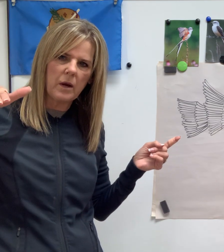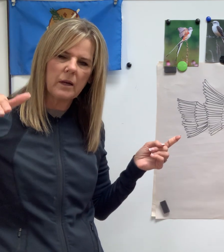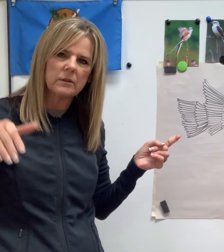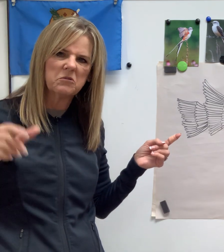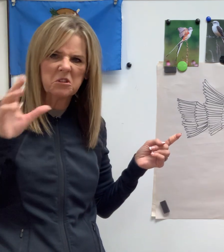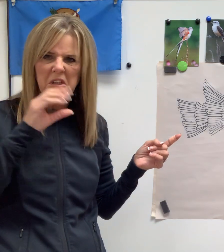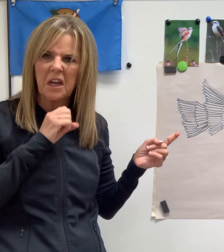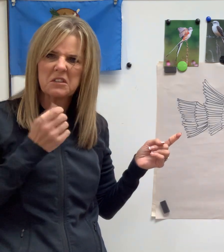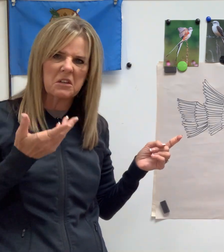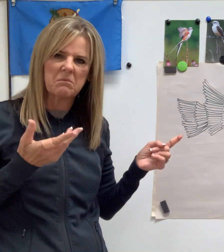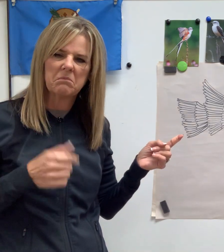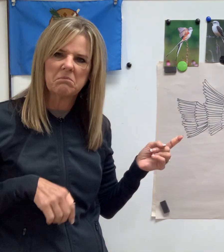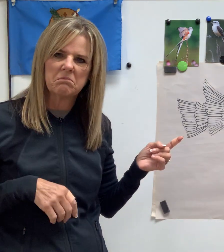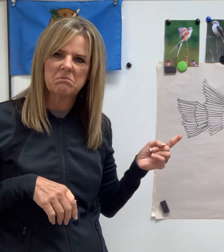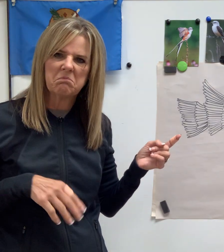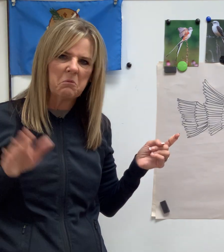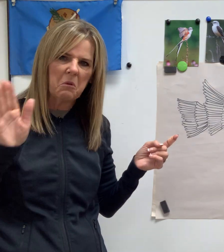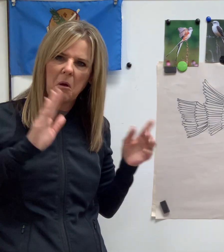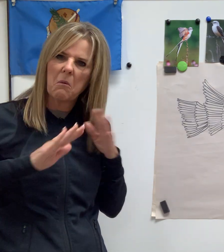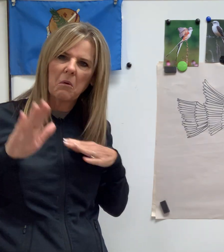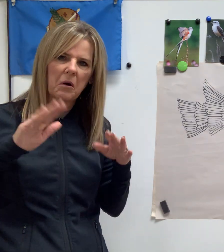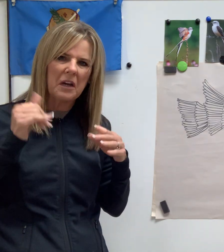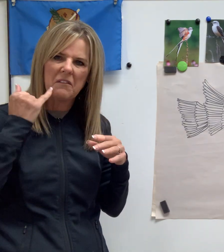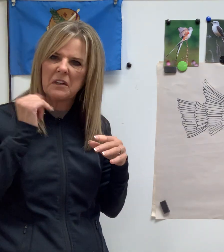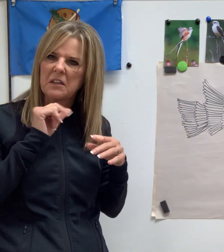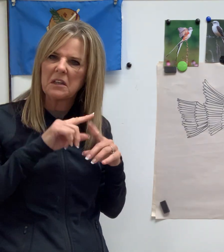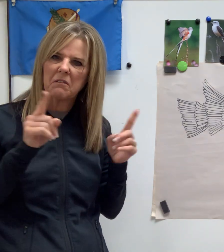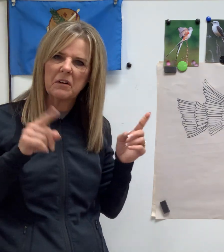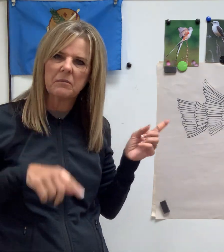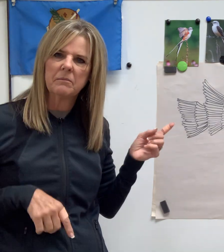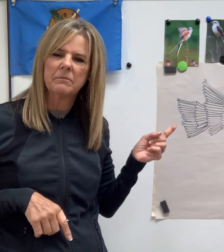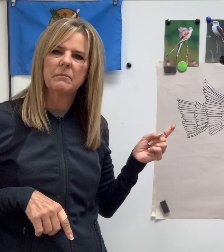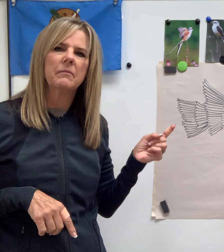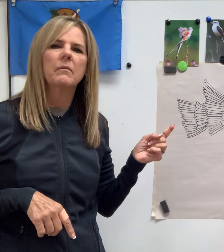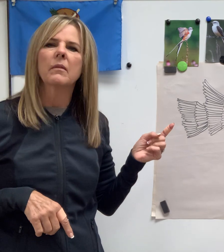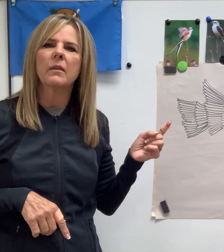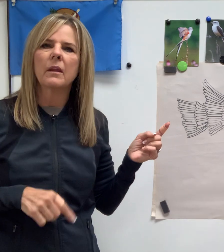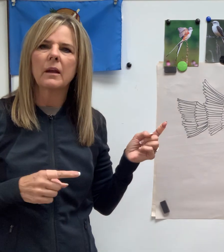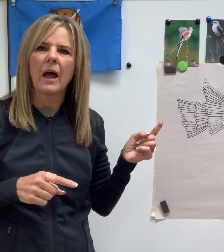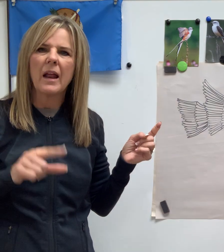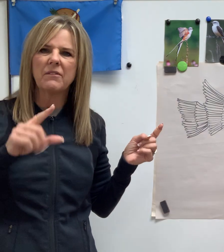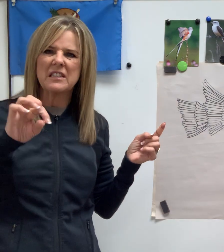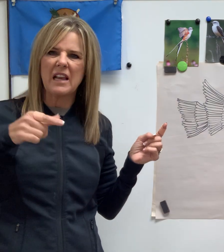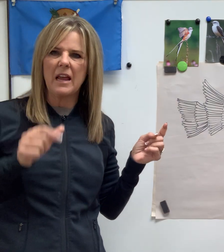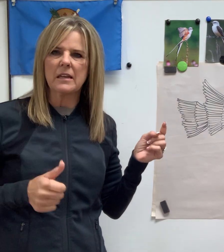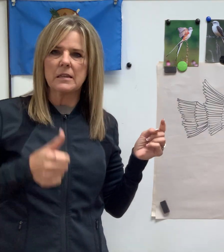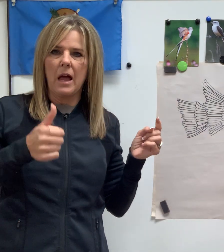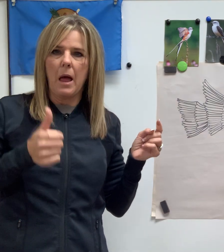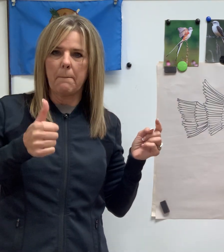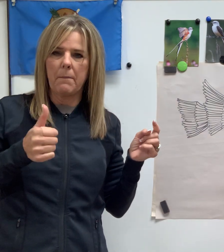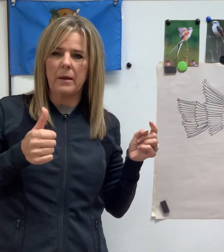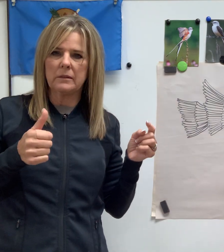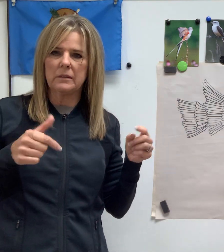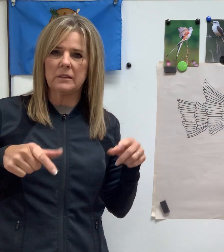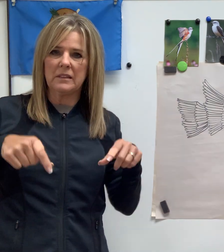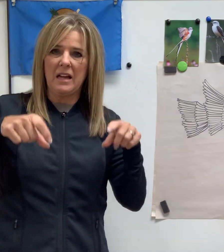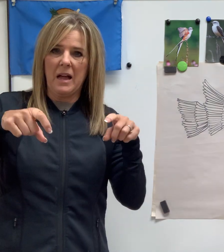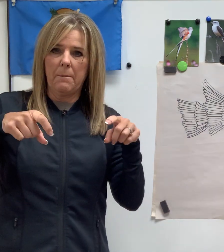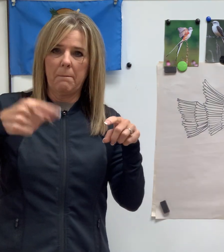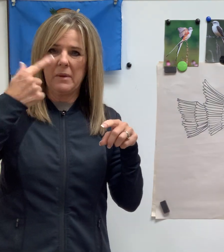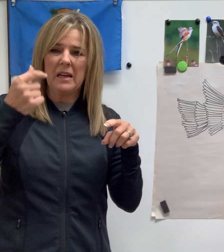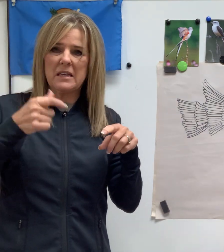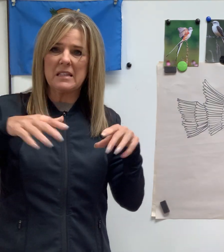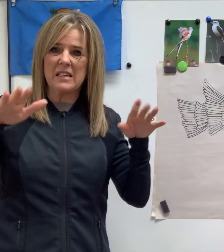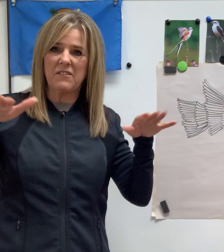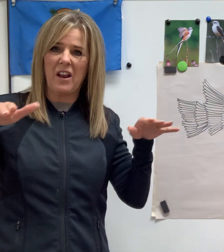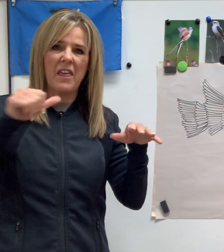Just guessing, no worries if it's a little different. Now, he's kind of got his legs up a little bit because he's